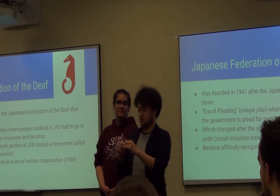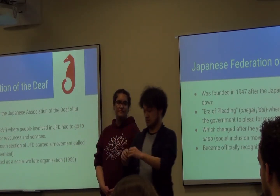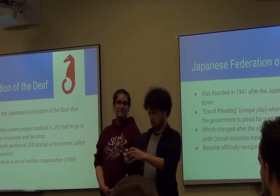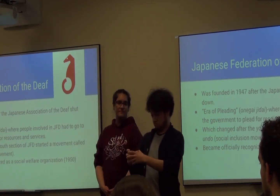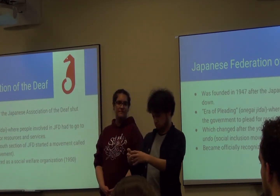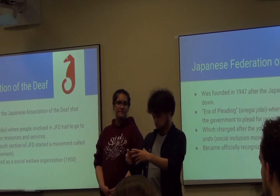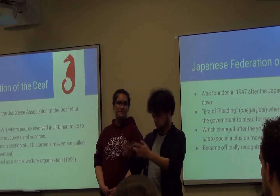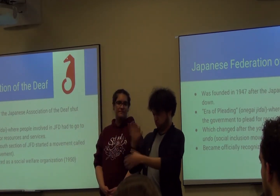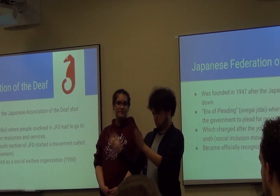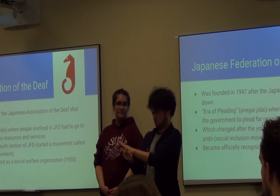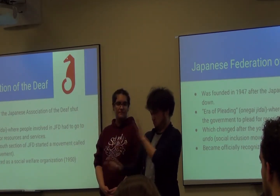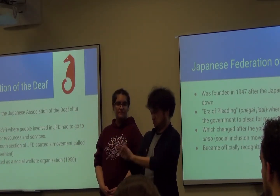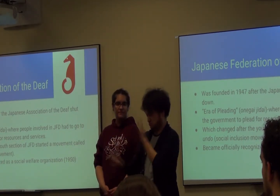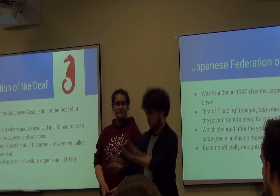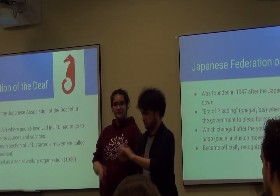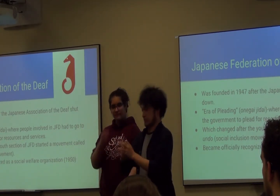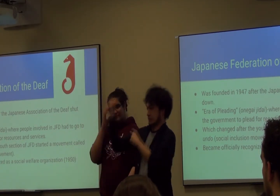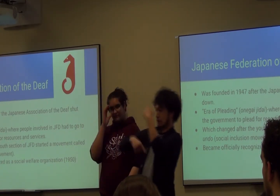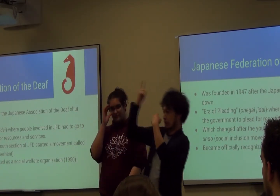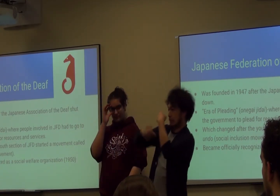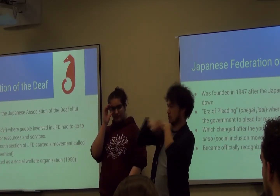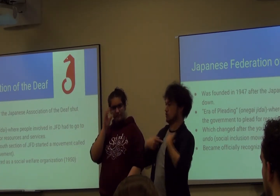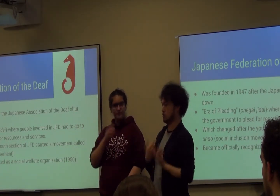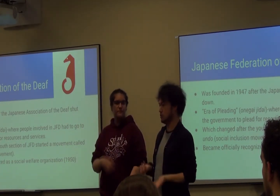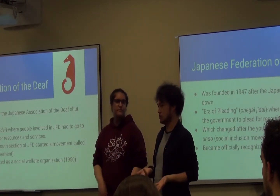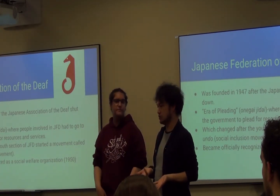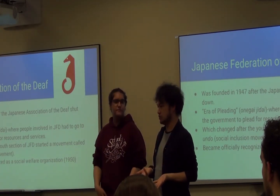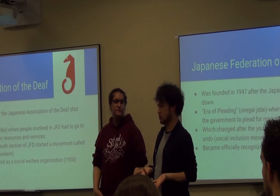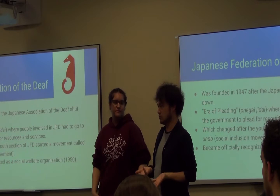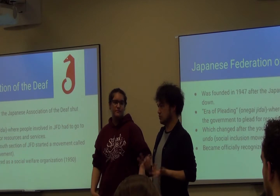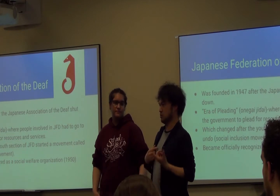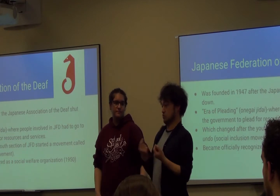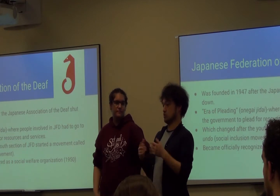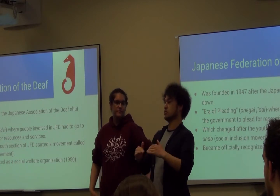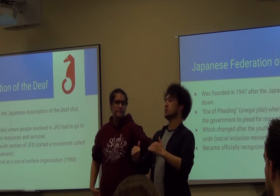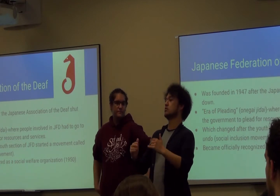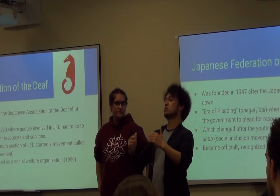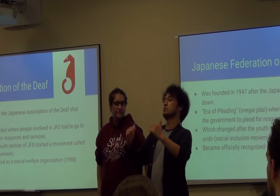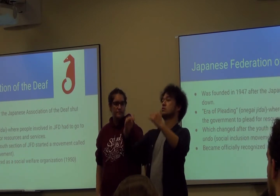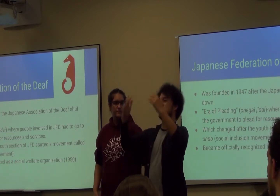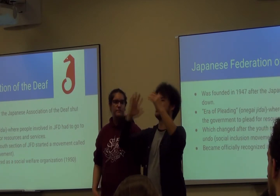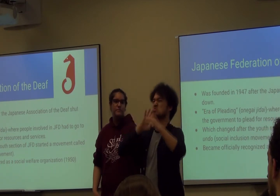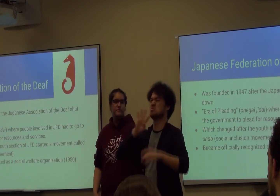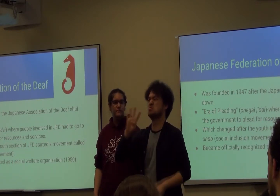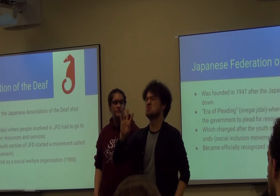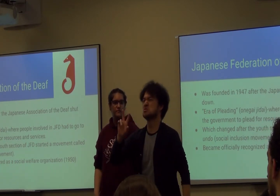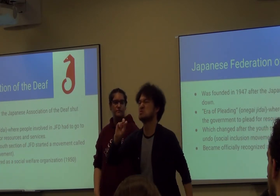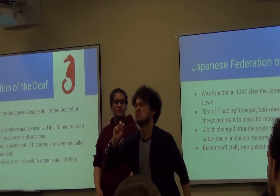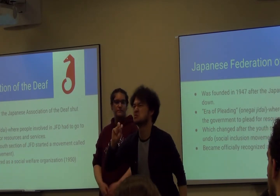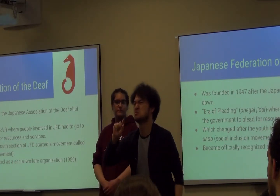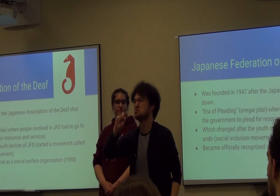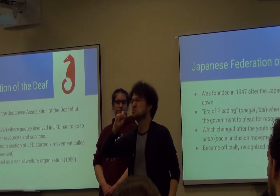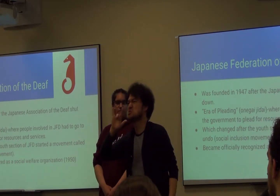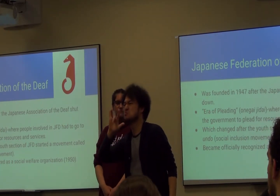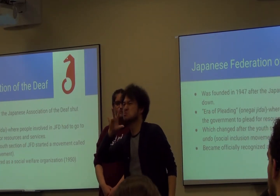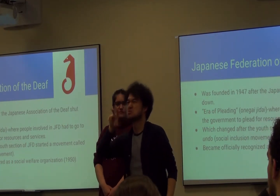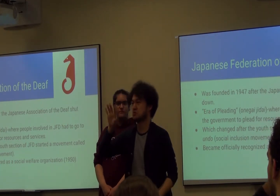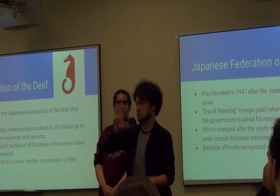So 1947, that's when, they really were enforcing oralism. And then